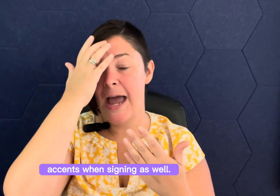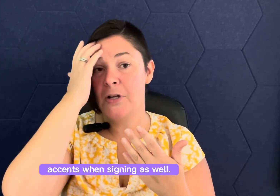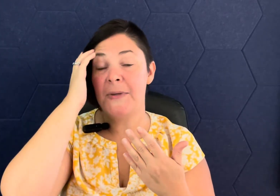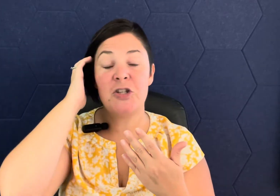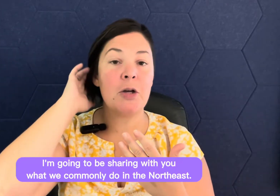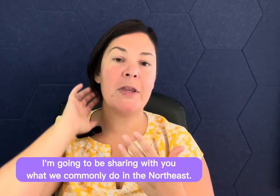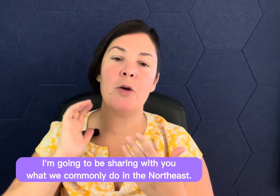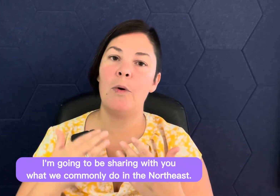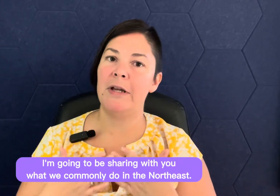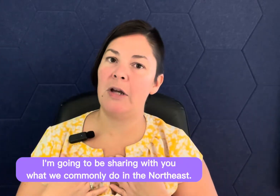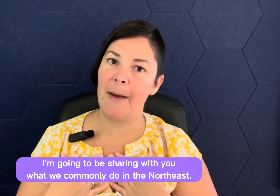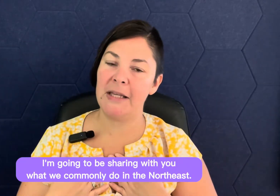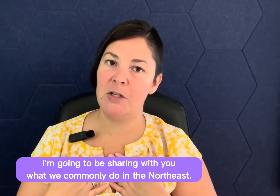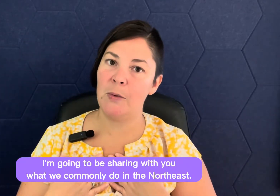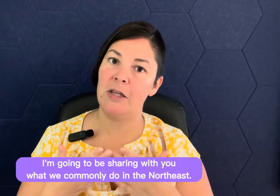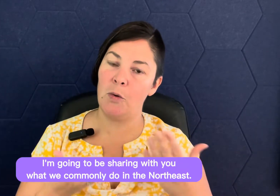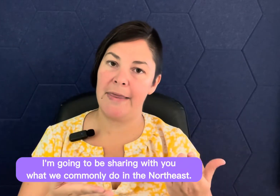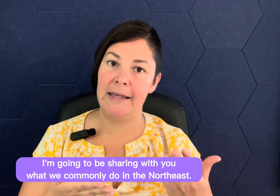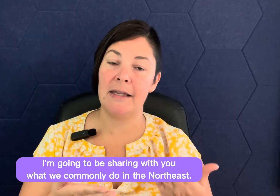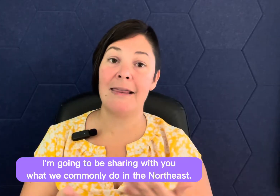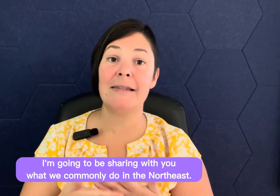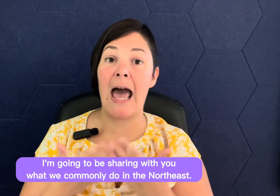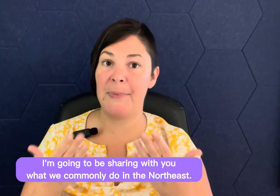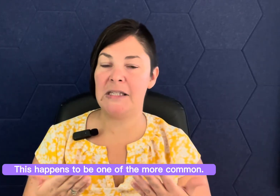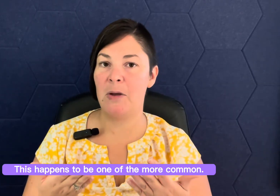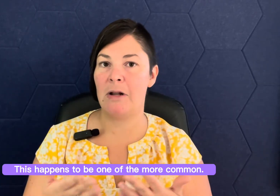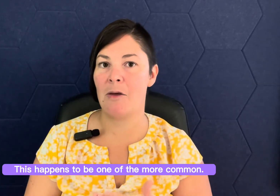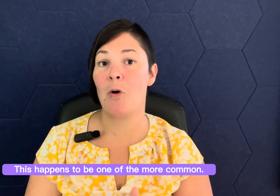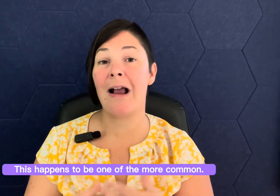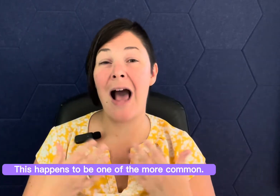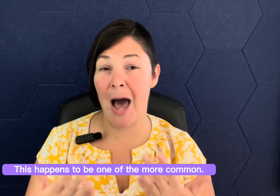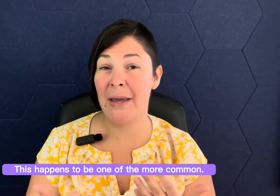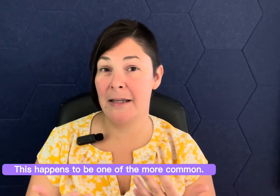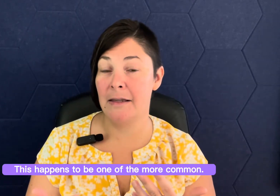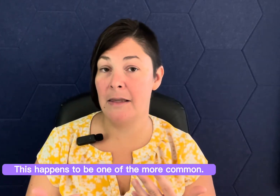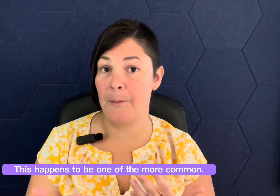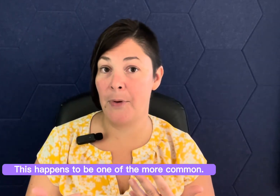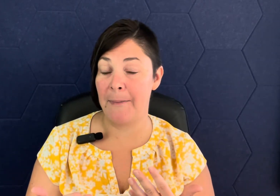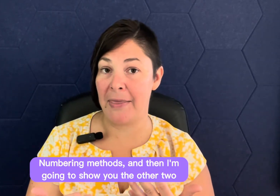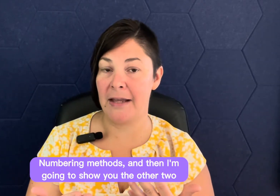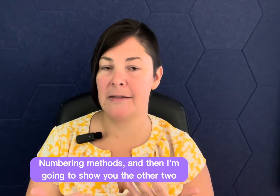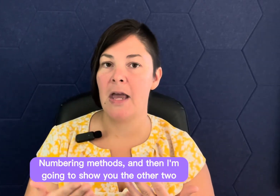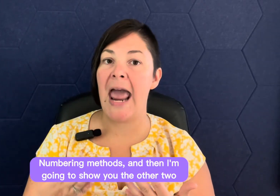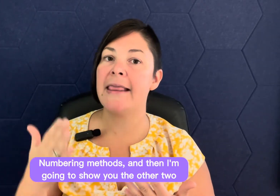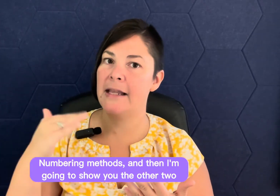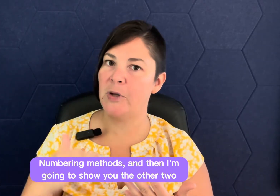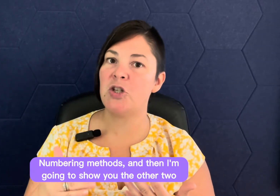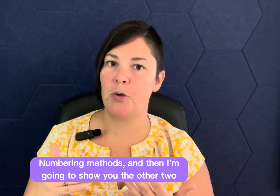going to be sharing with you what we commonly do in the Northeast. This happens to be one of the more common numbering methods. And then I'm going to show you